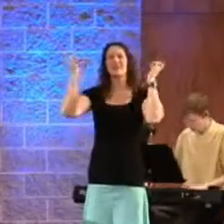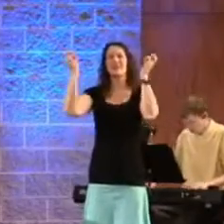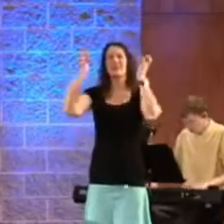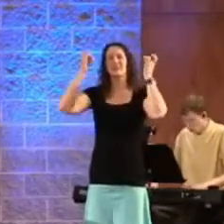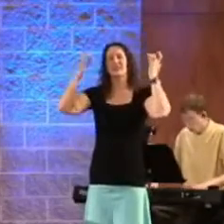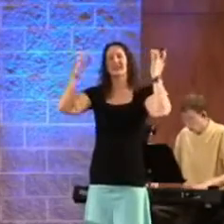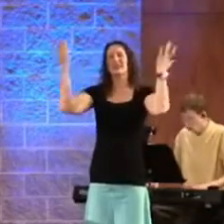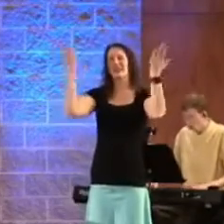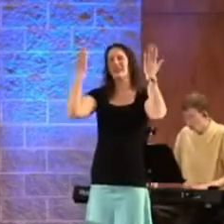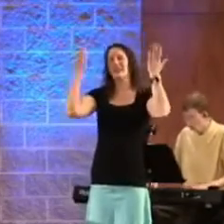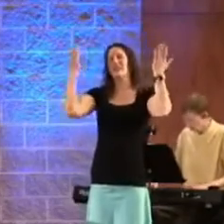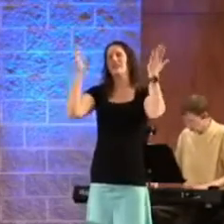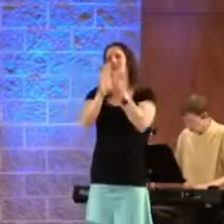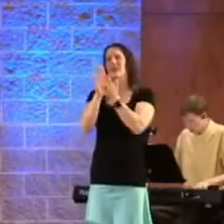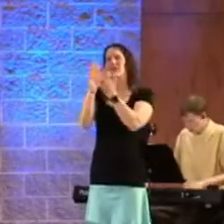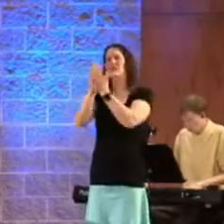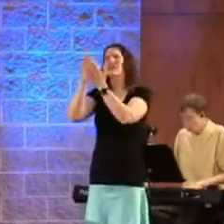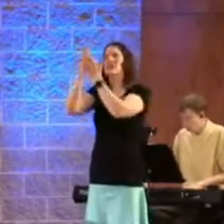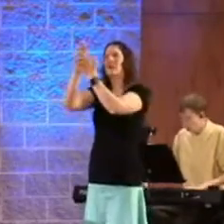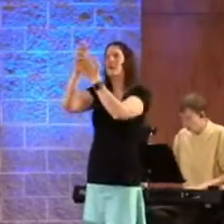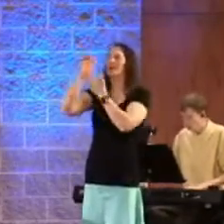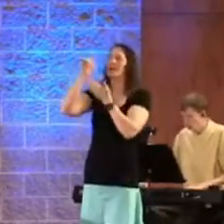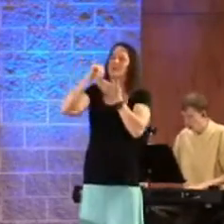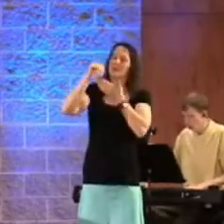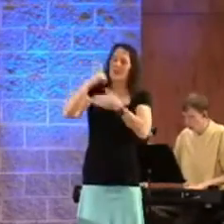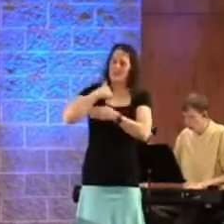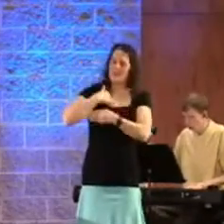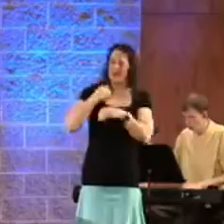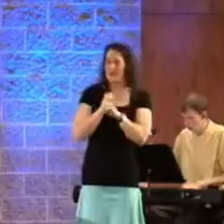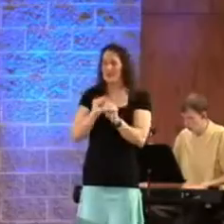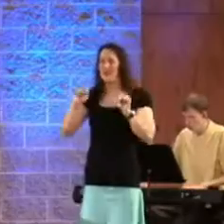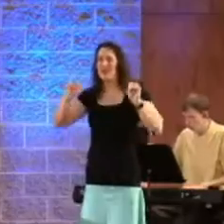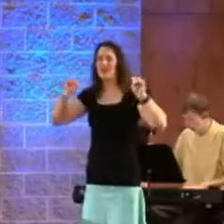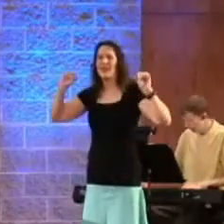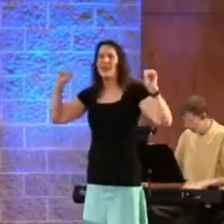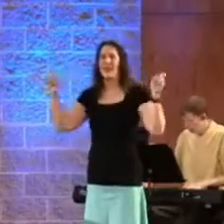hallelujah. Praise the one who set me free.